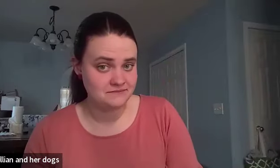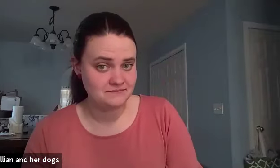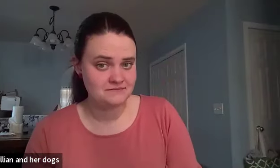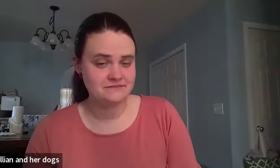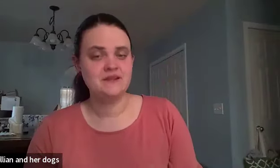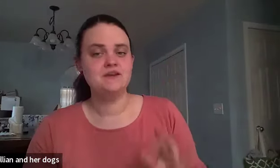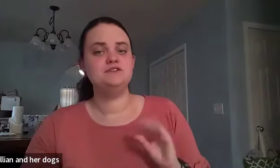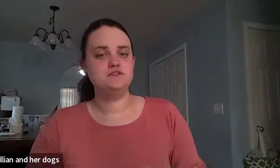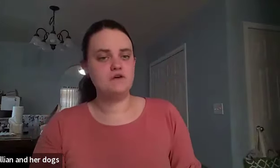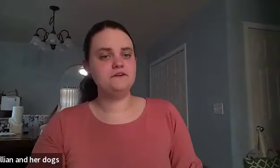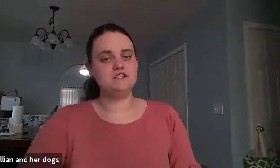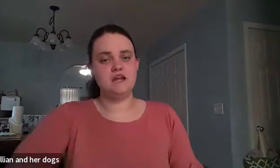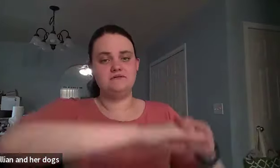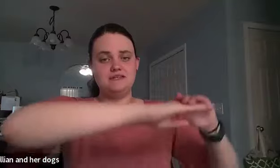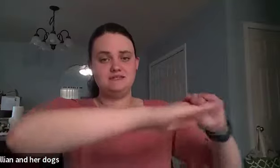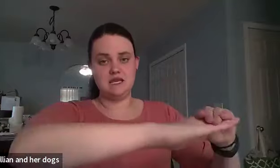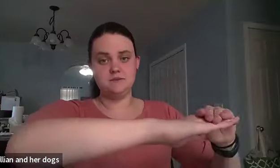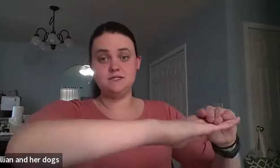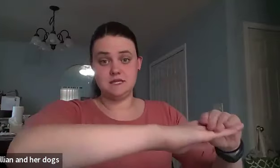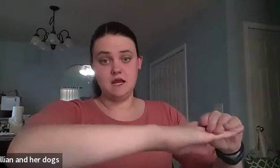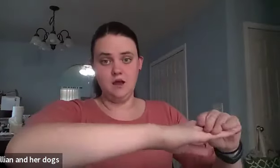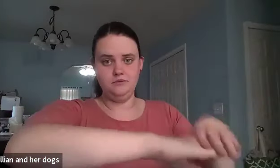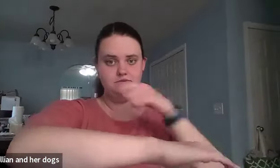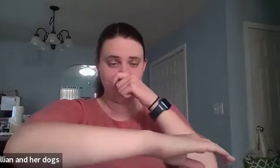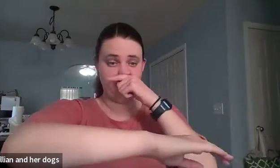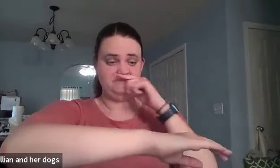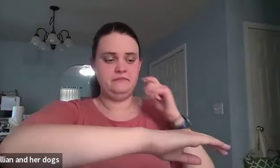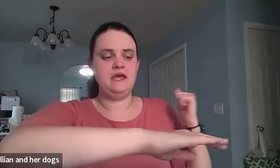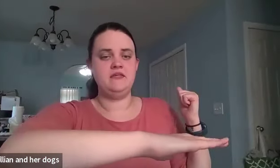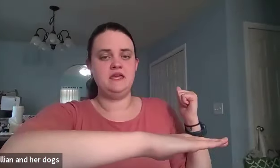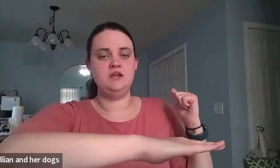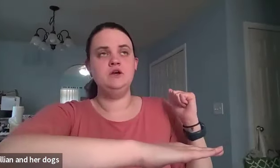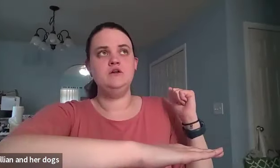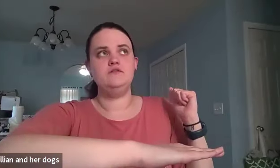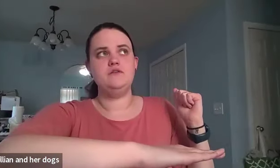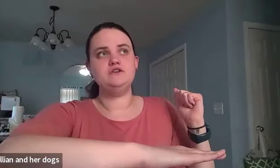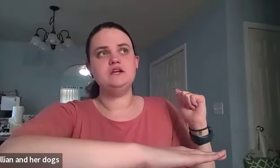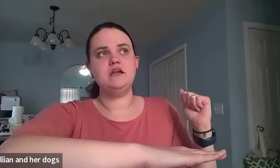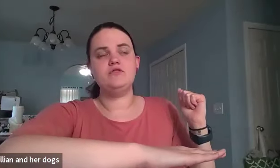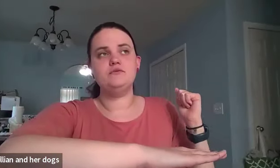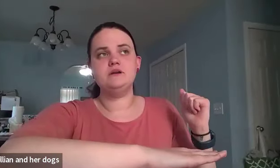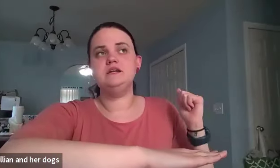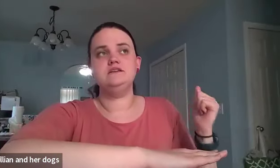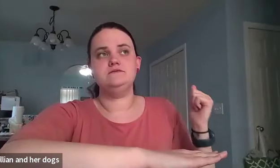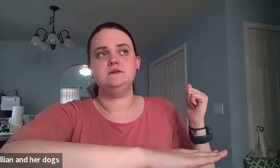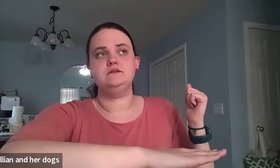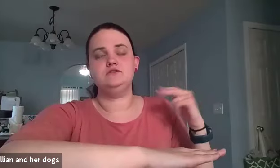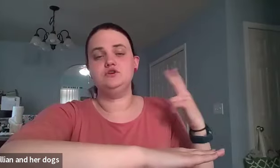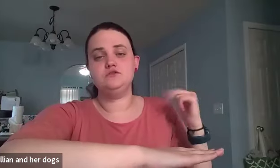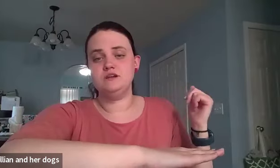dolphin. Dolphin is going to have that same setup. And then there's like two or three